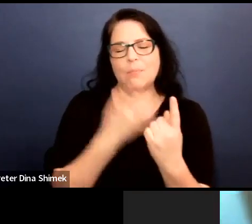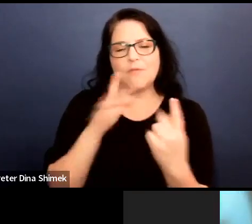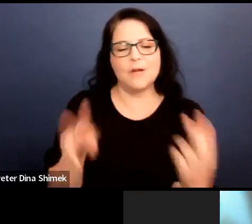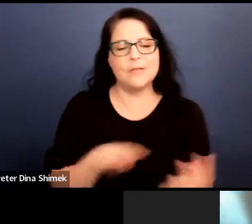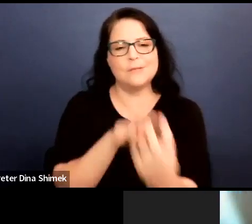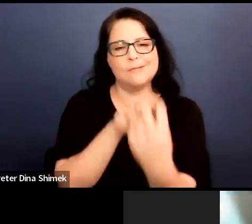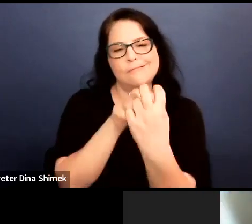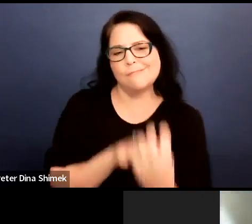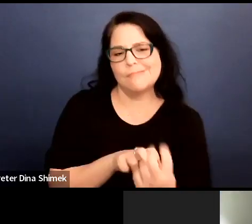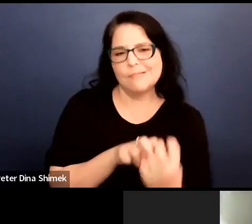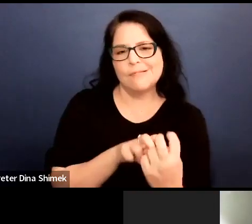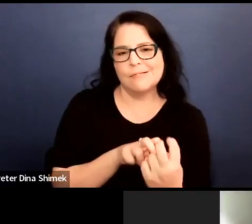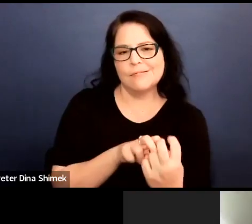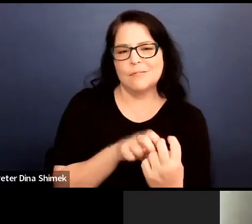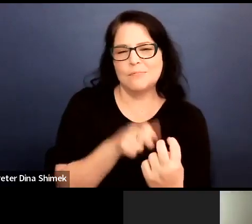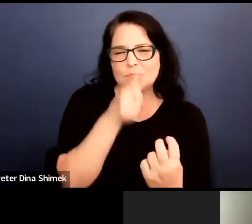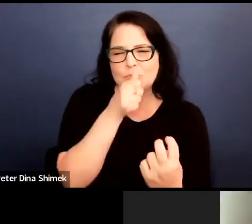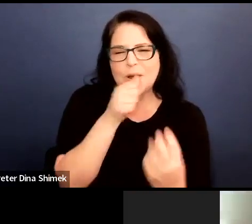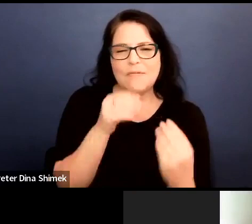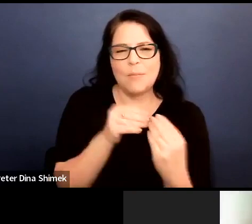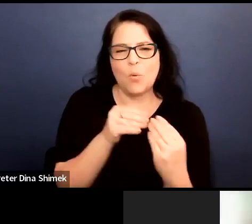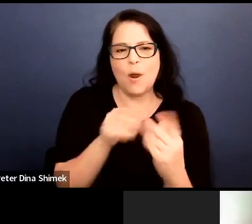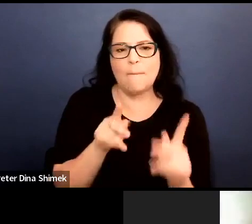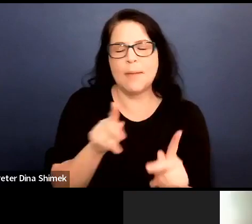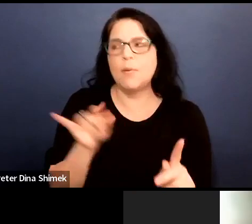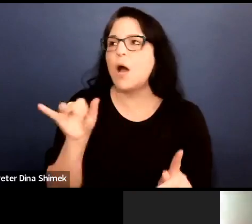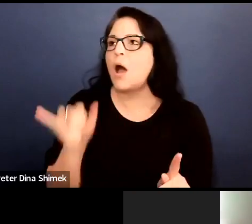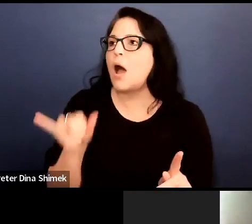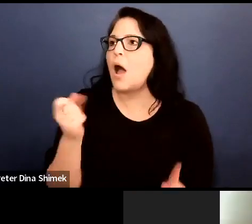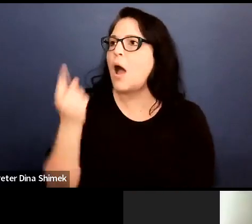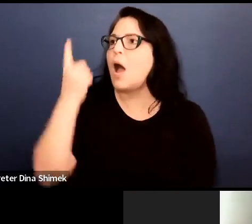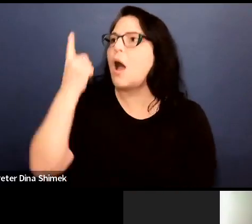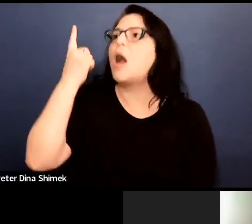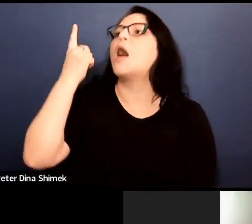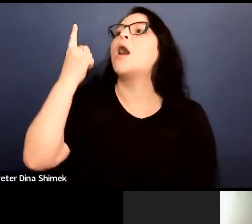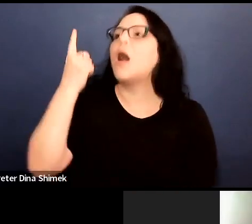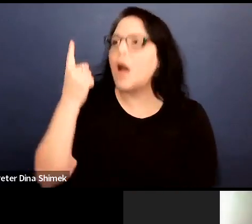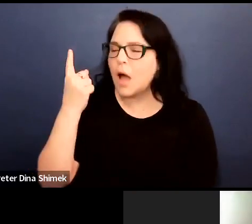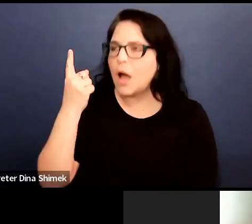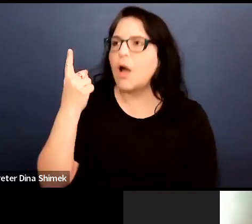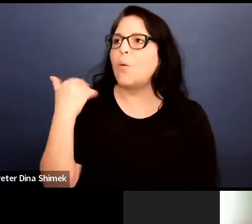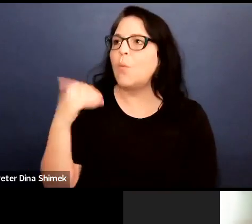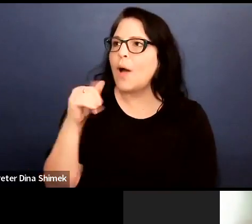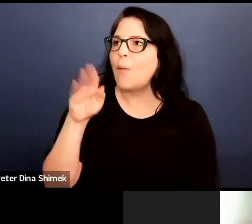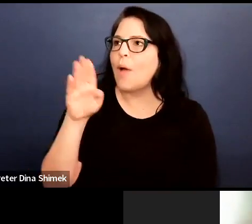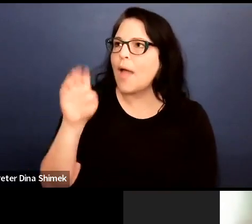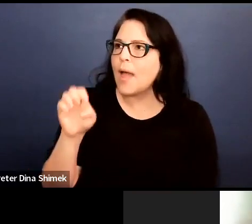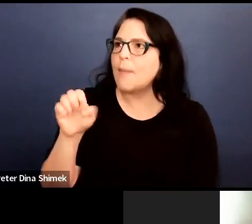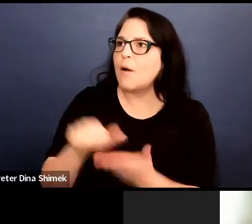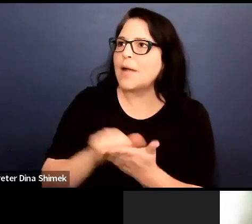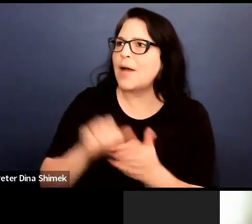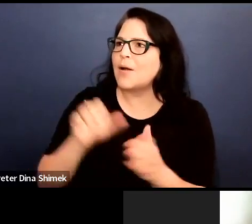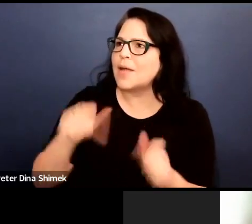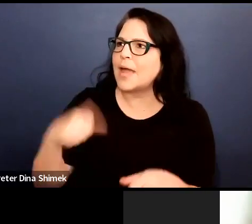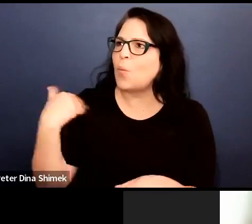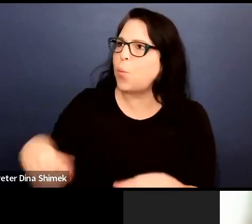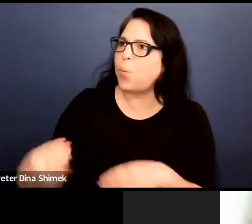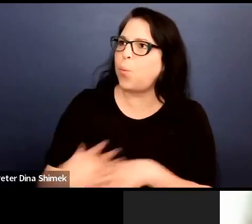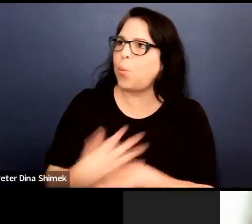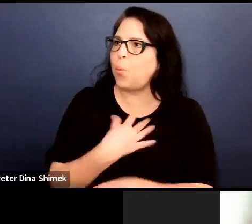really see the light bulb go off where they connect the dots and seeing how ABLE accounts could really benefit